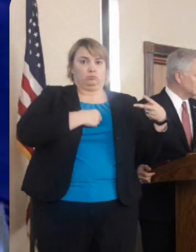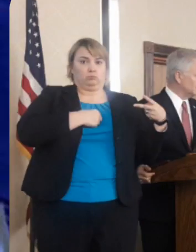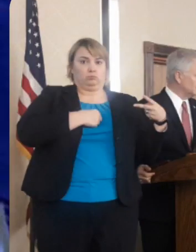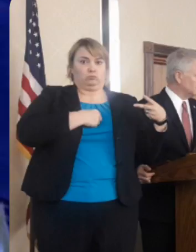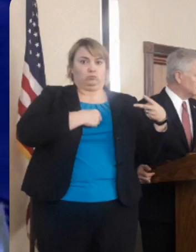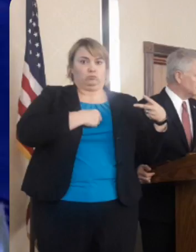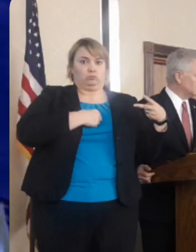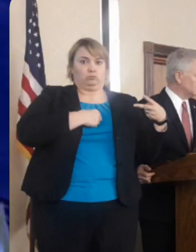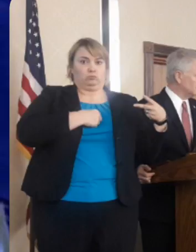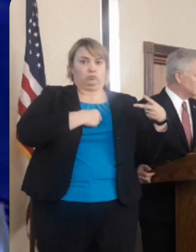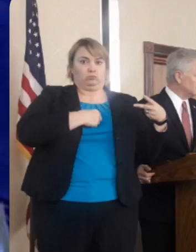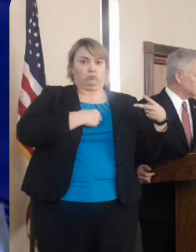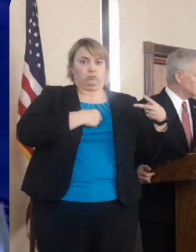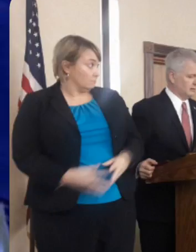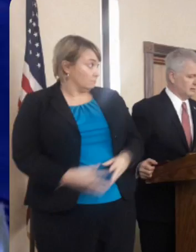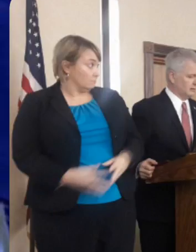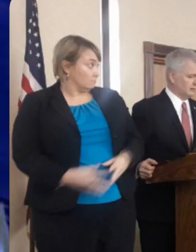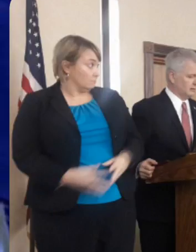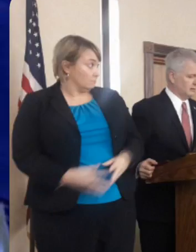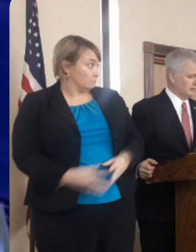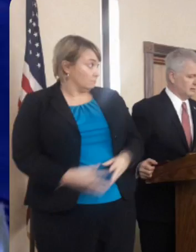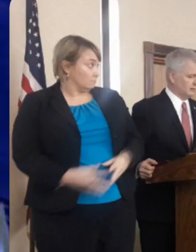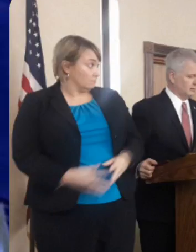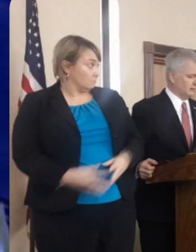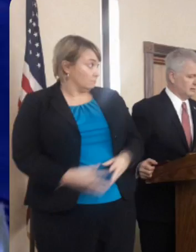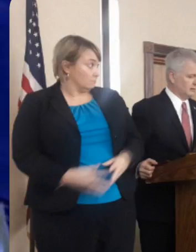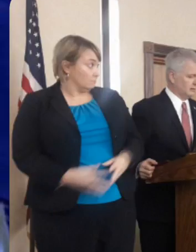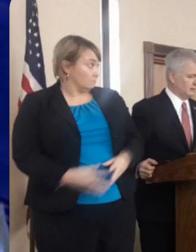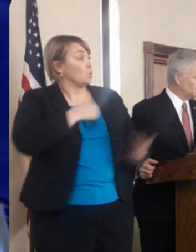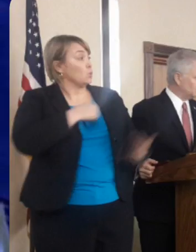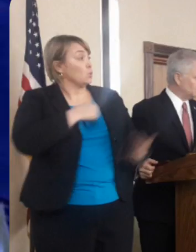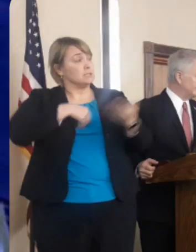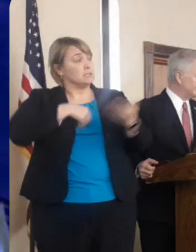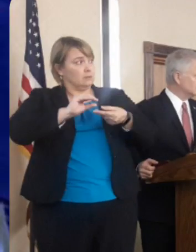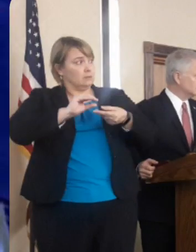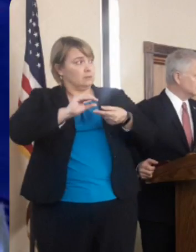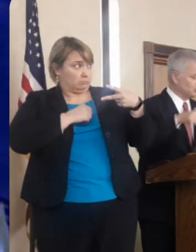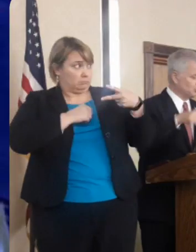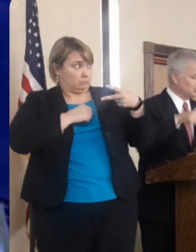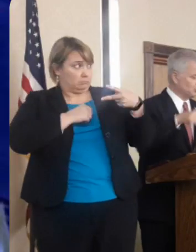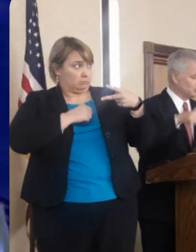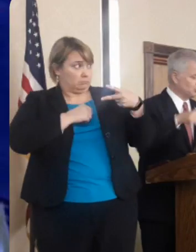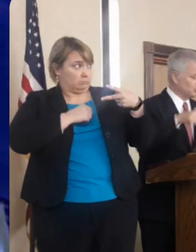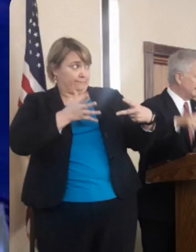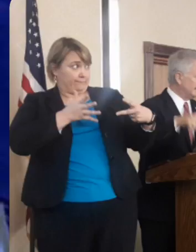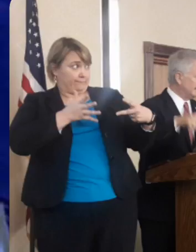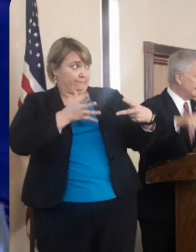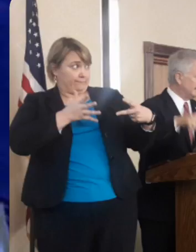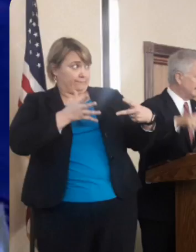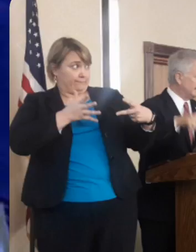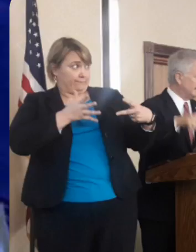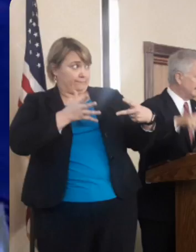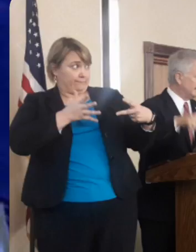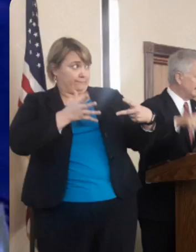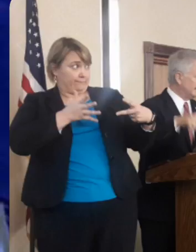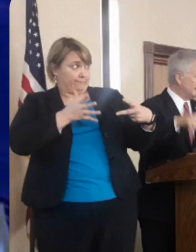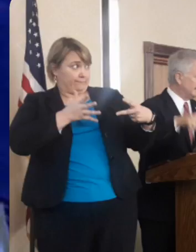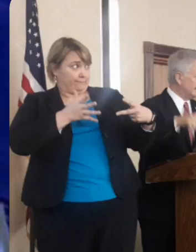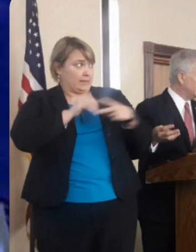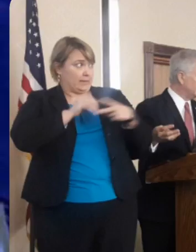all of 2 and instead leave it as originally, as previously in the bylaws, as currently in the